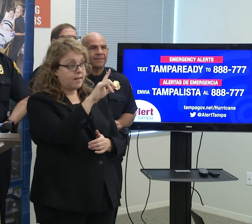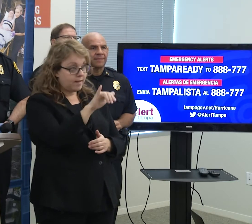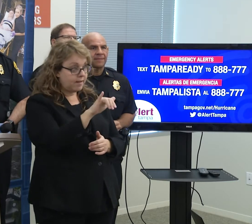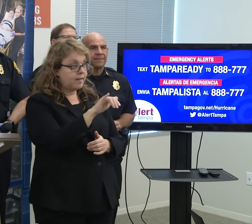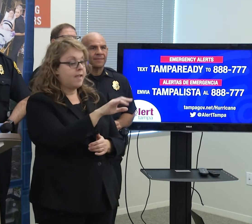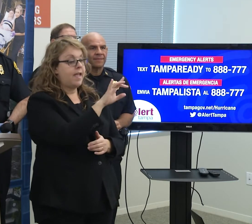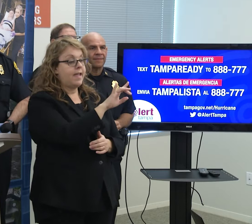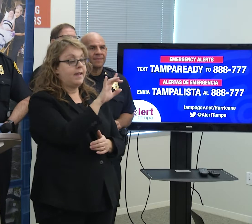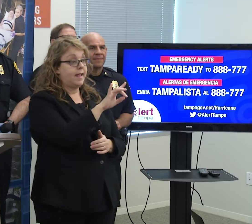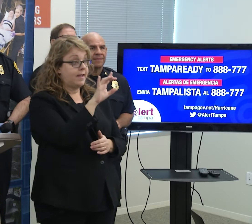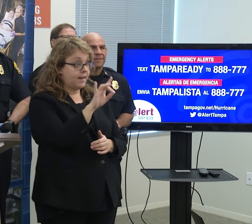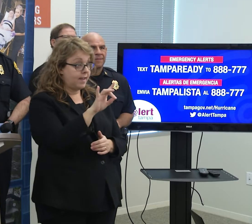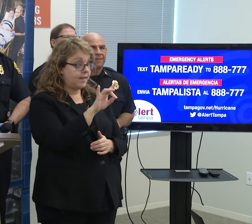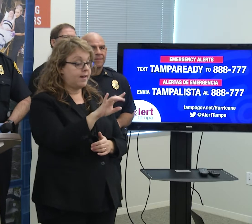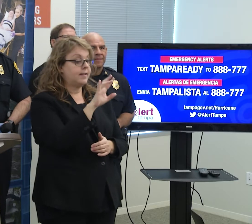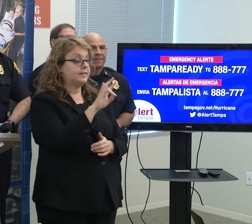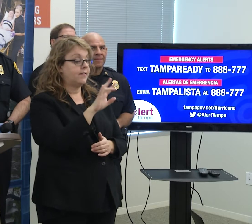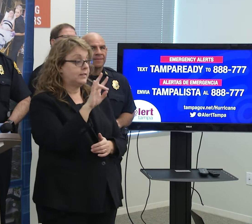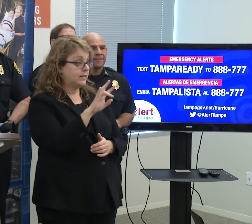to